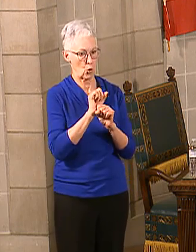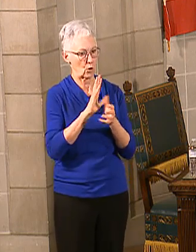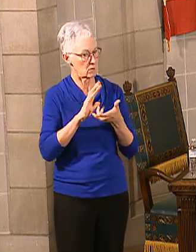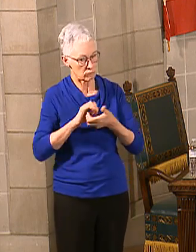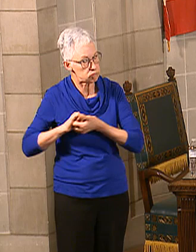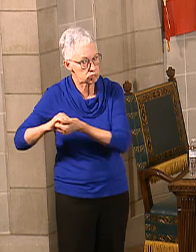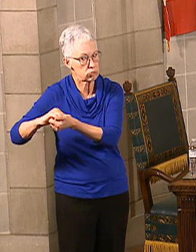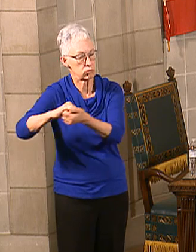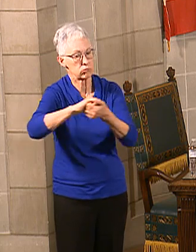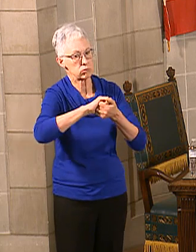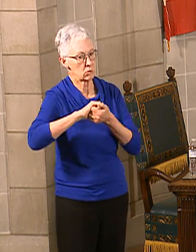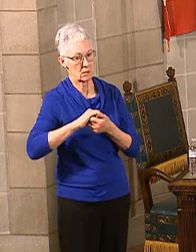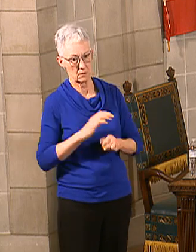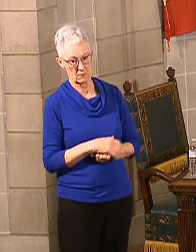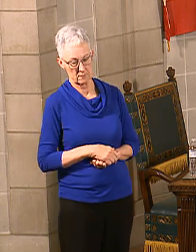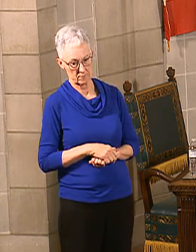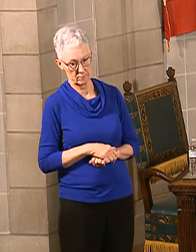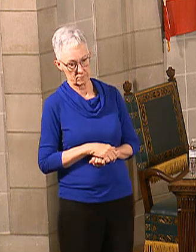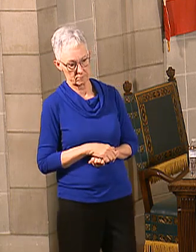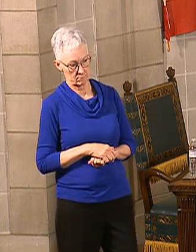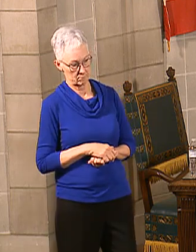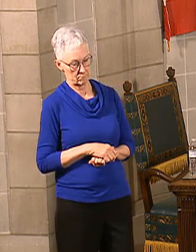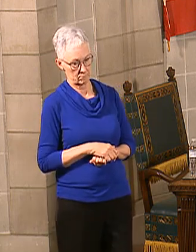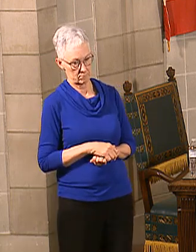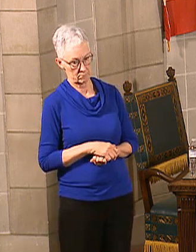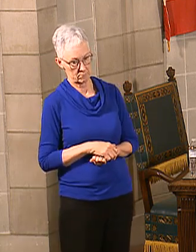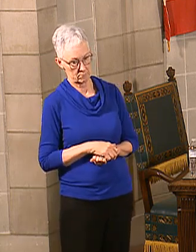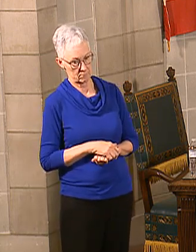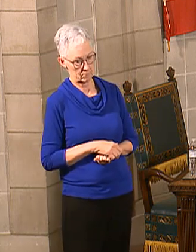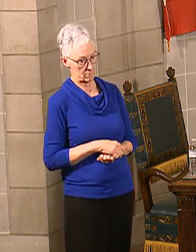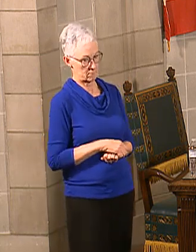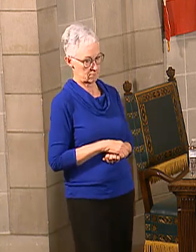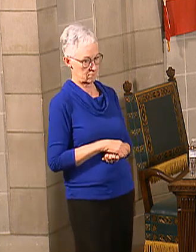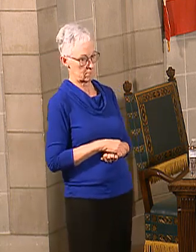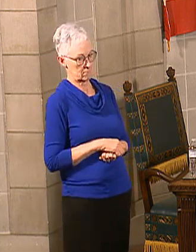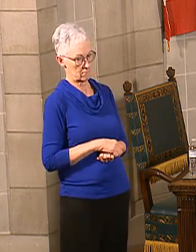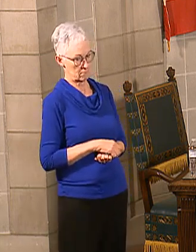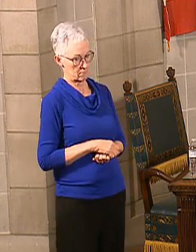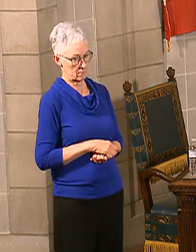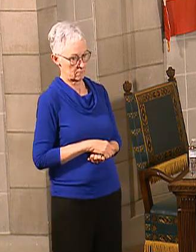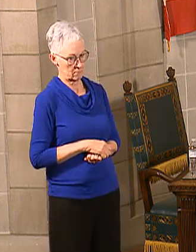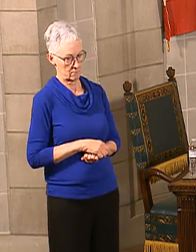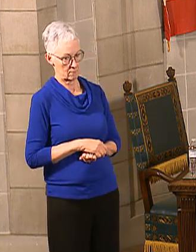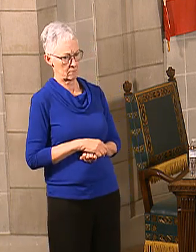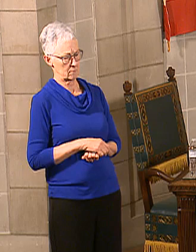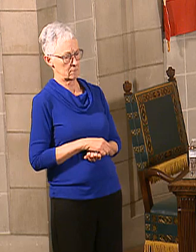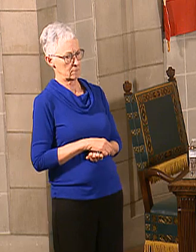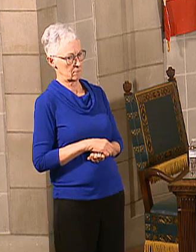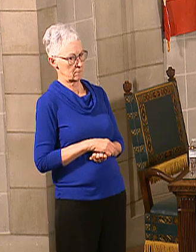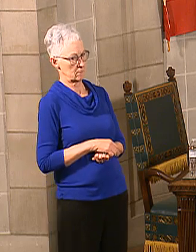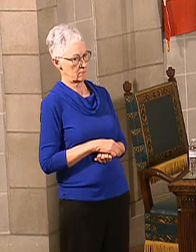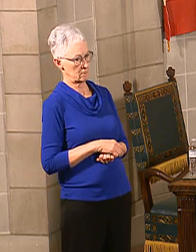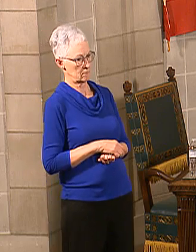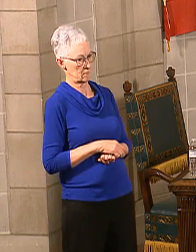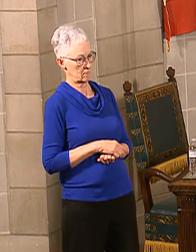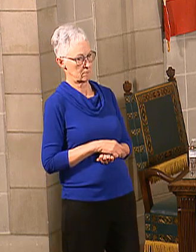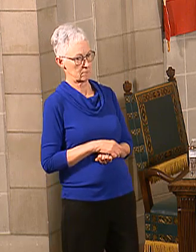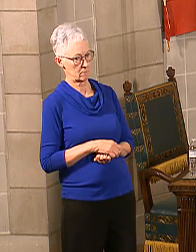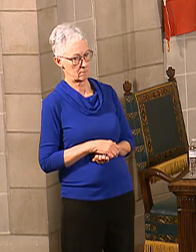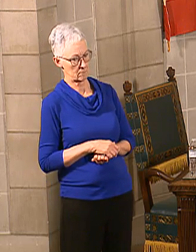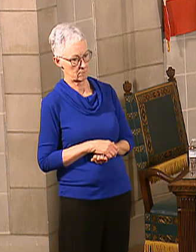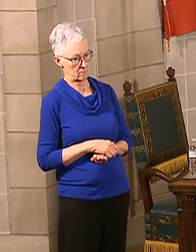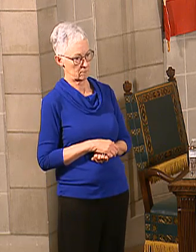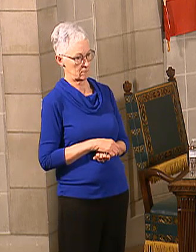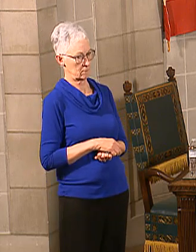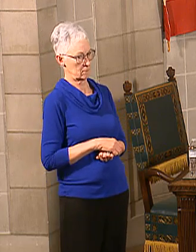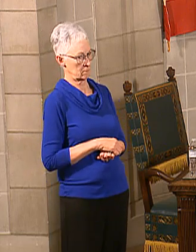if I understood you correctly, you're considering using dorms for people as an who are sick,